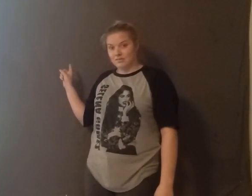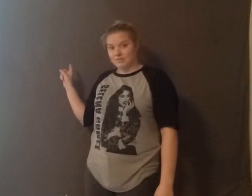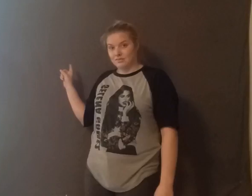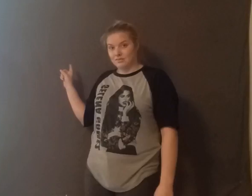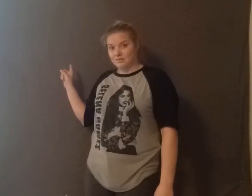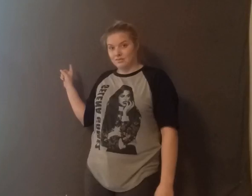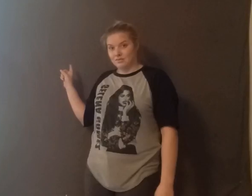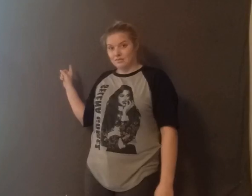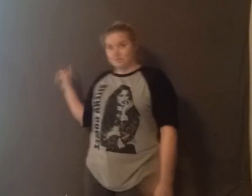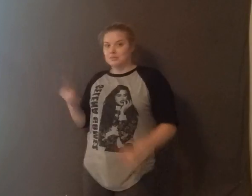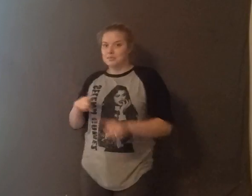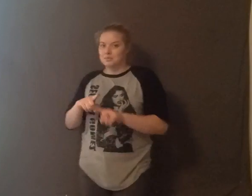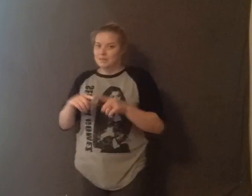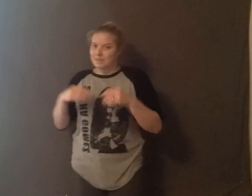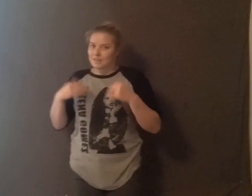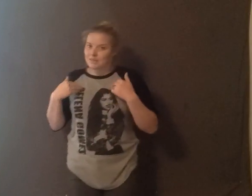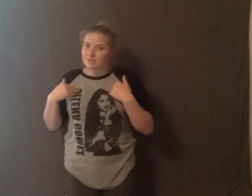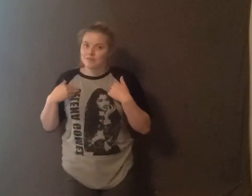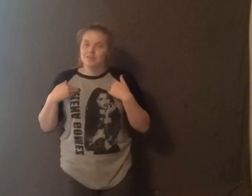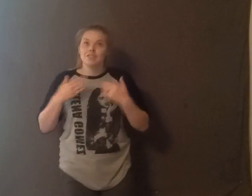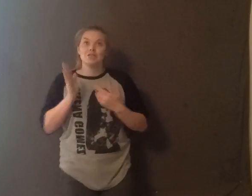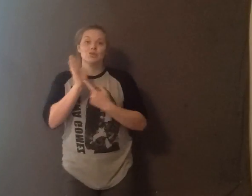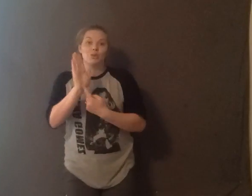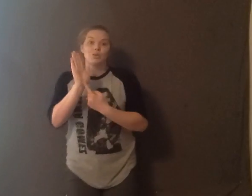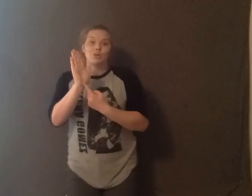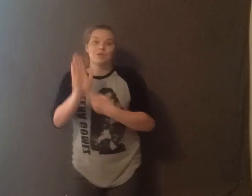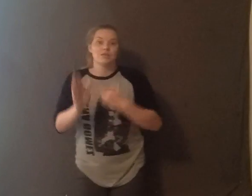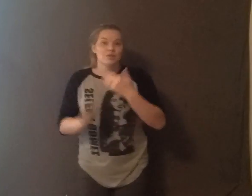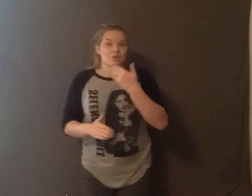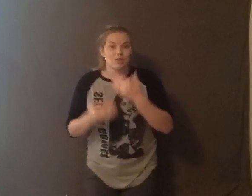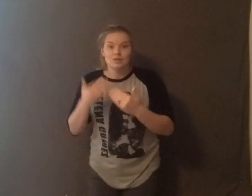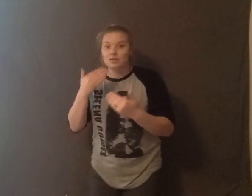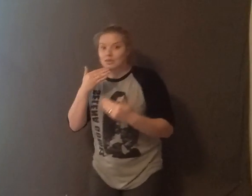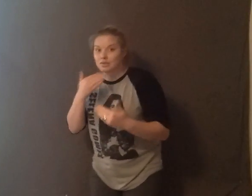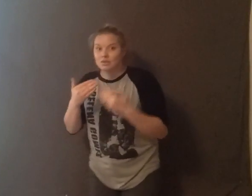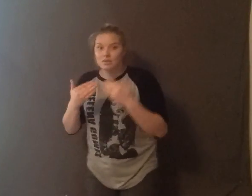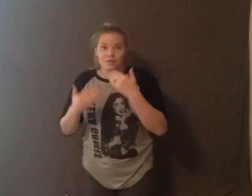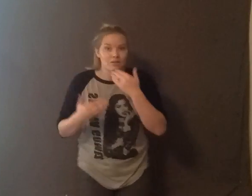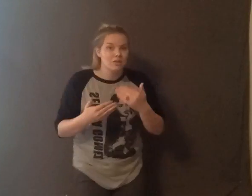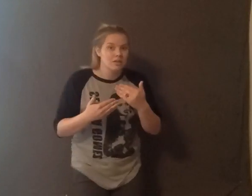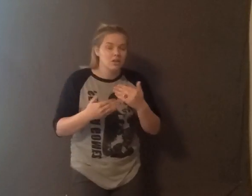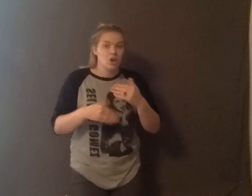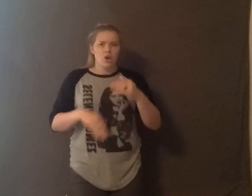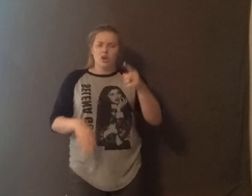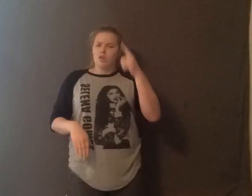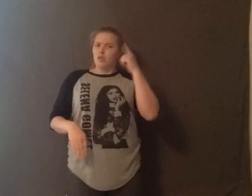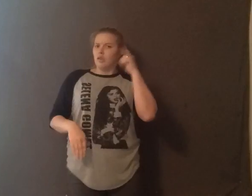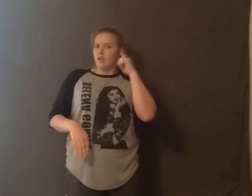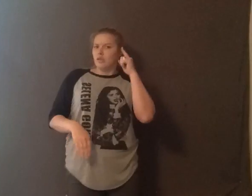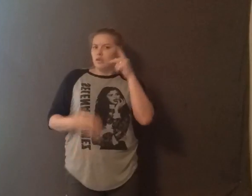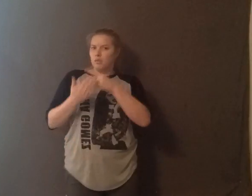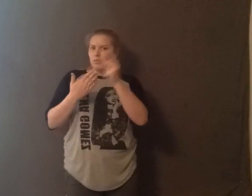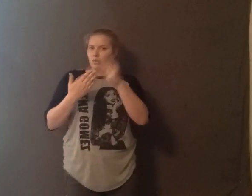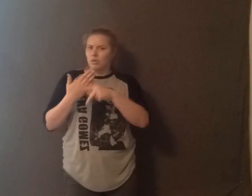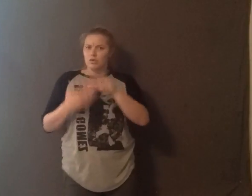federal checkoff programs. If you ask somebody if they've heard the checkoff program, the odds are they haven't, although daily they are seeing the